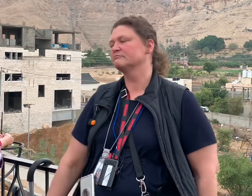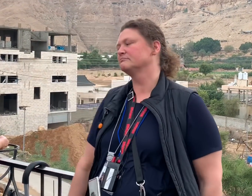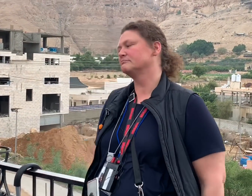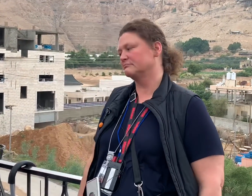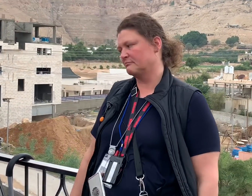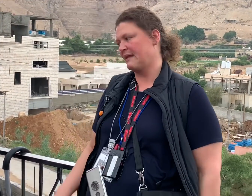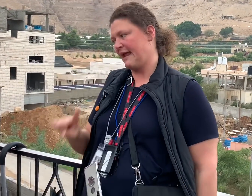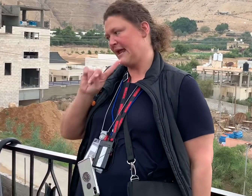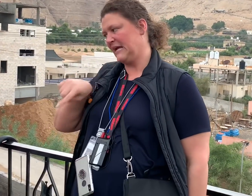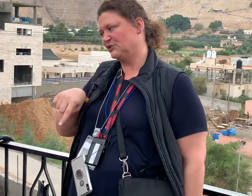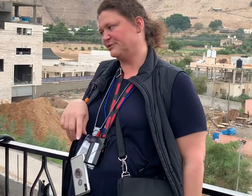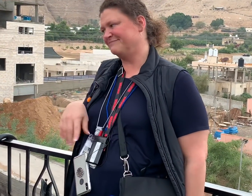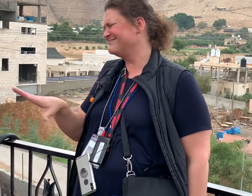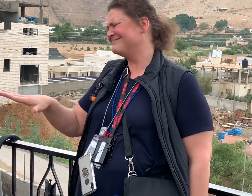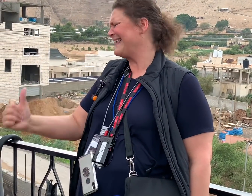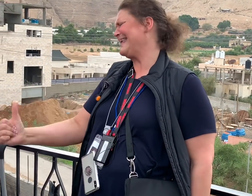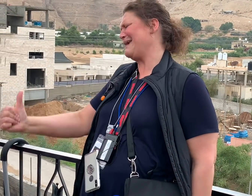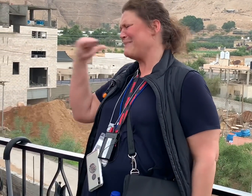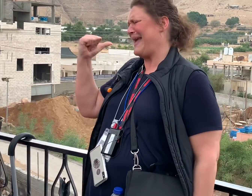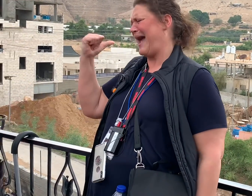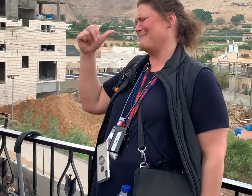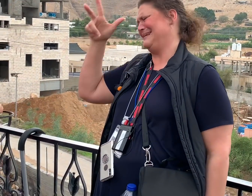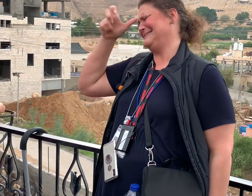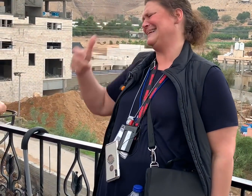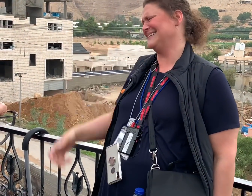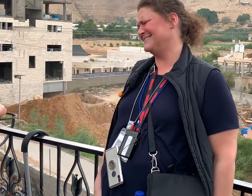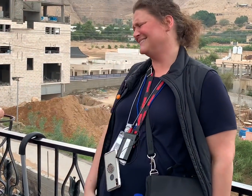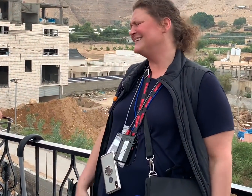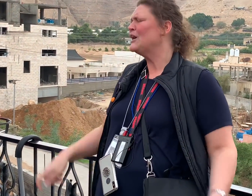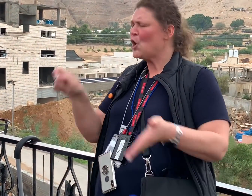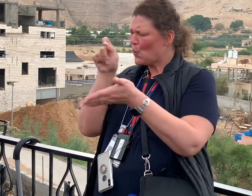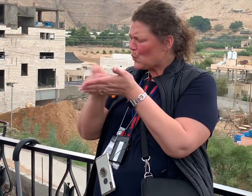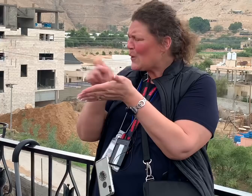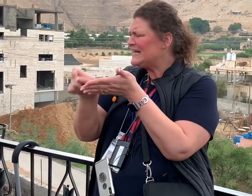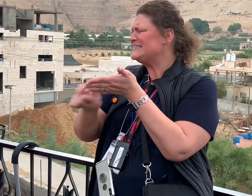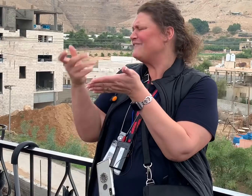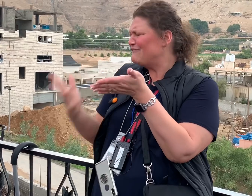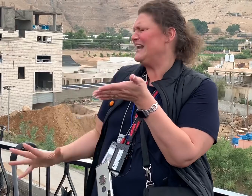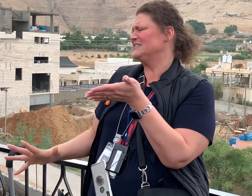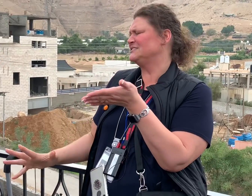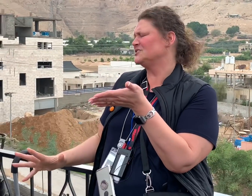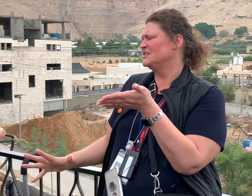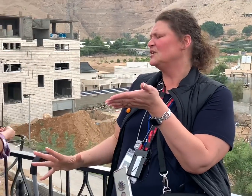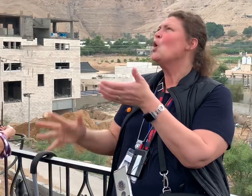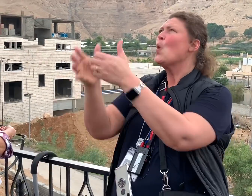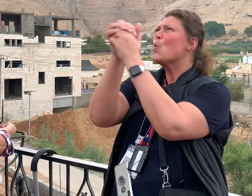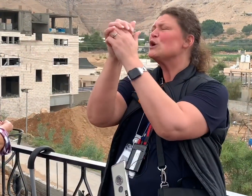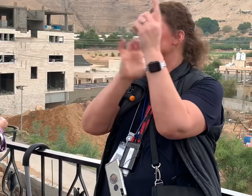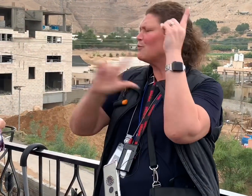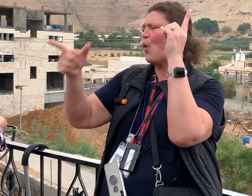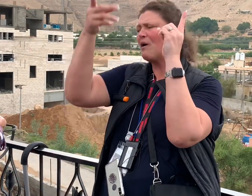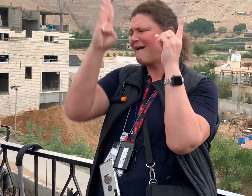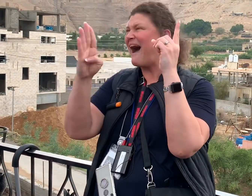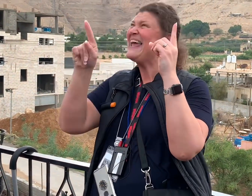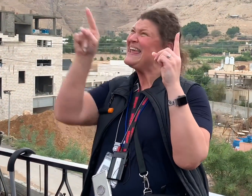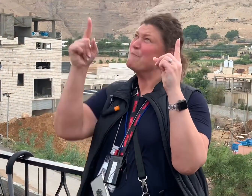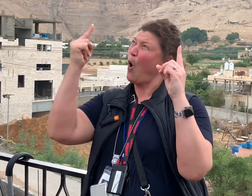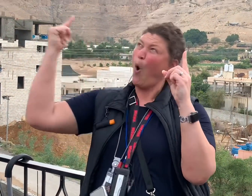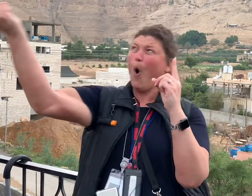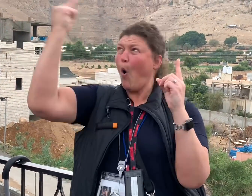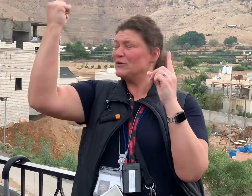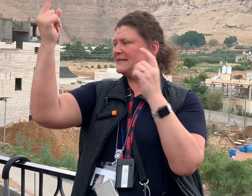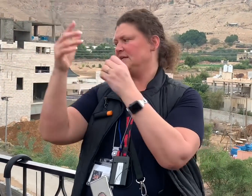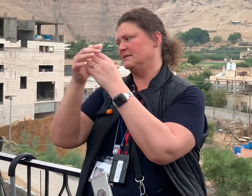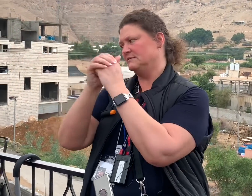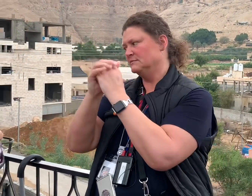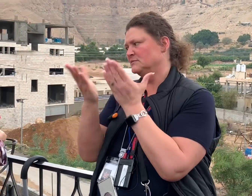answered and said to him, "Get behind me, Satan, for it is written, you shall worship the Lord your God, and him only